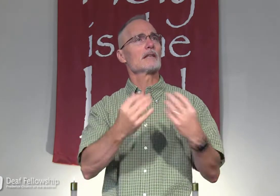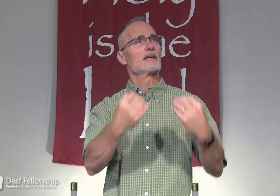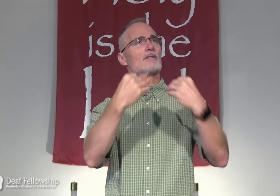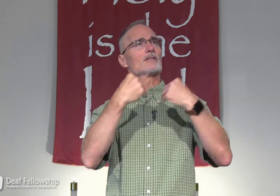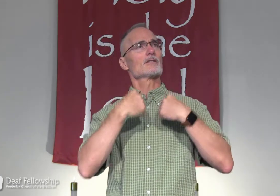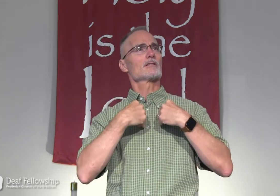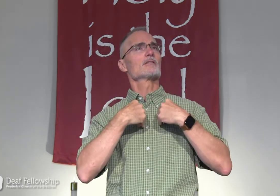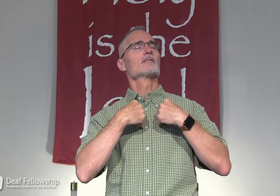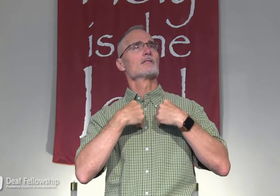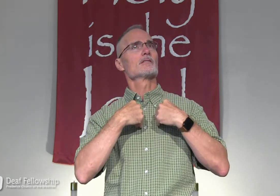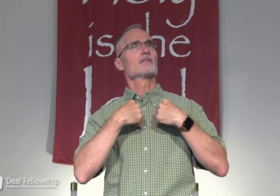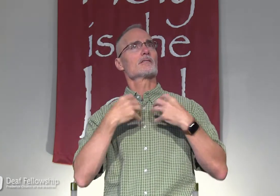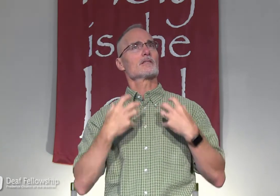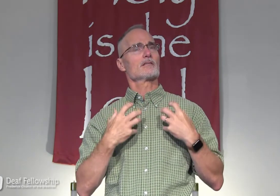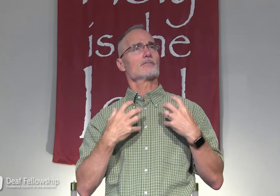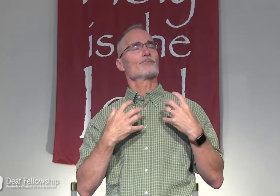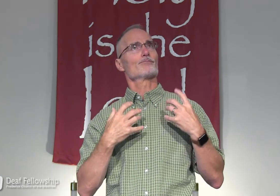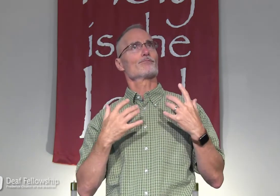during difficult times.